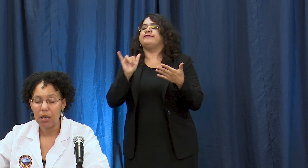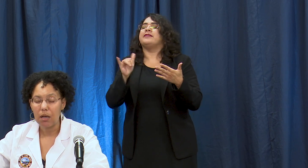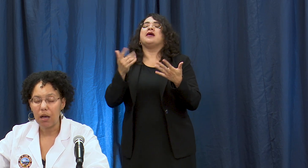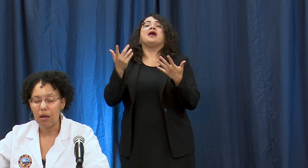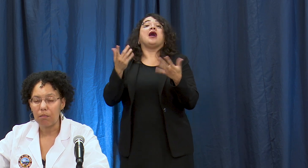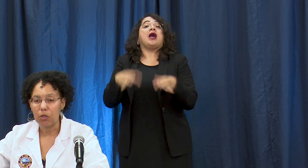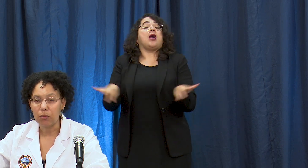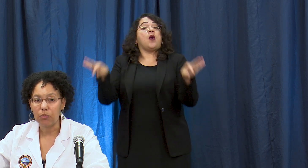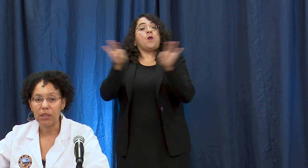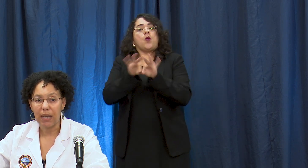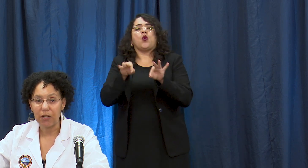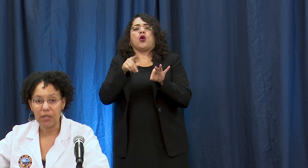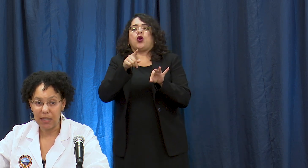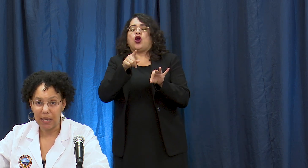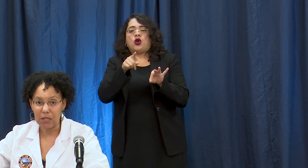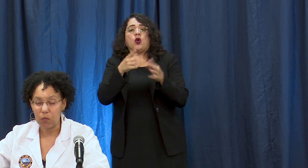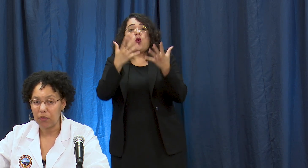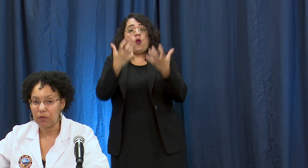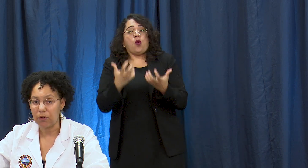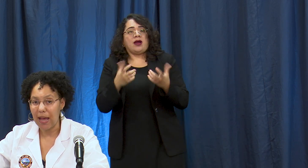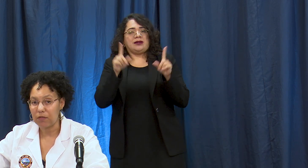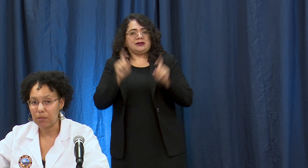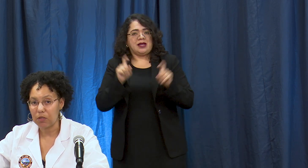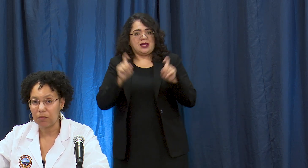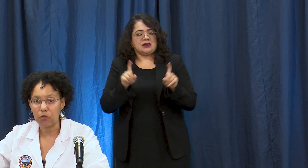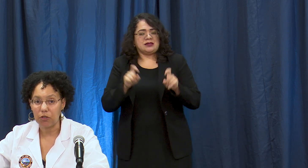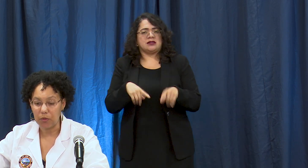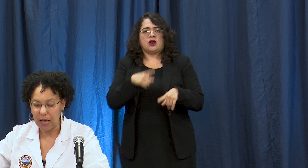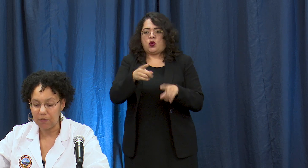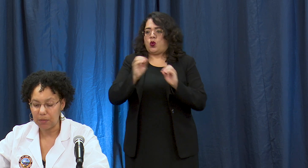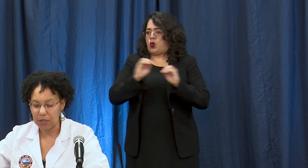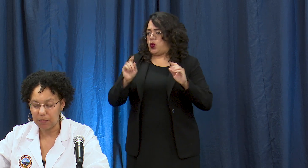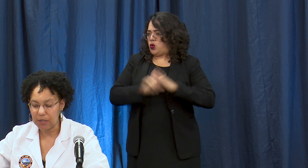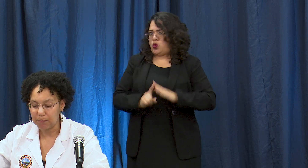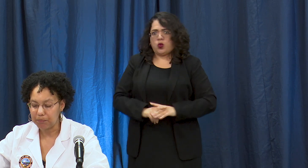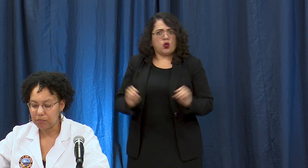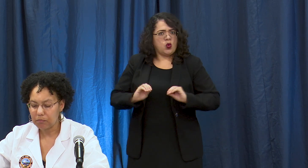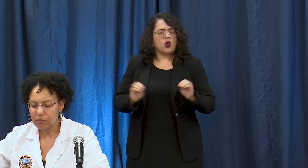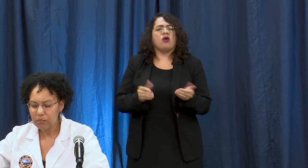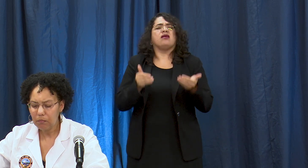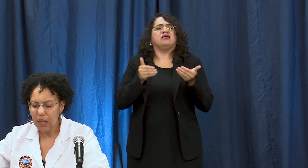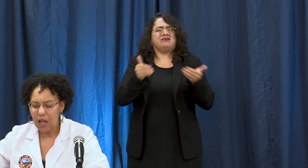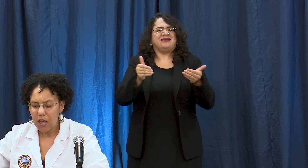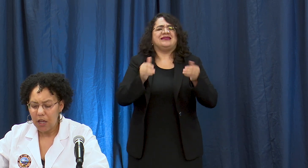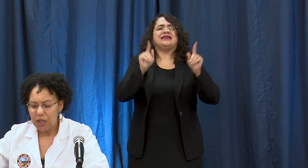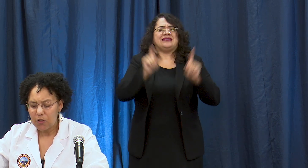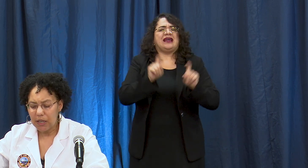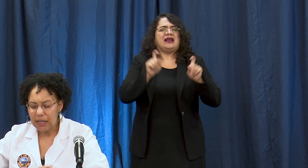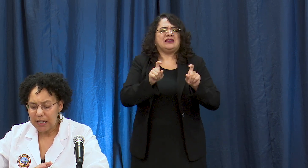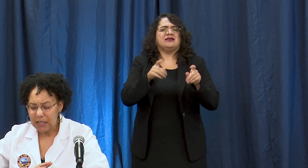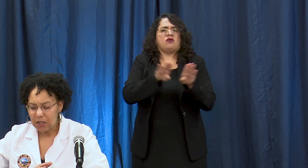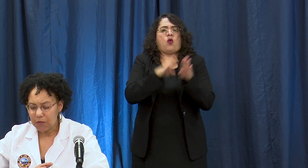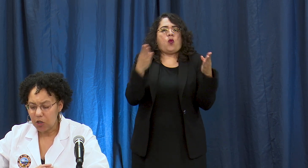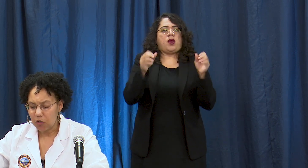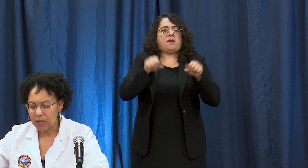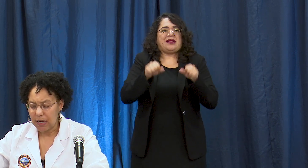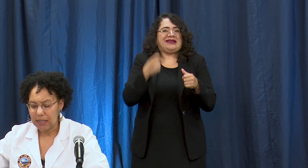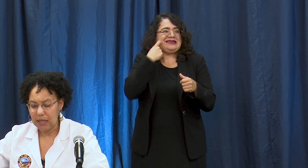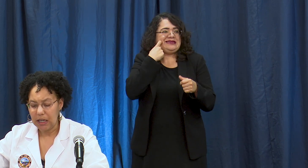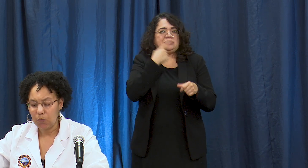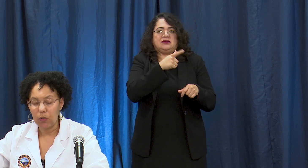anyone who desires a test, whether you have symptoms or you don't have symptoms. So getting tested